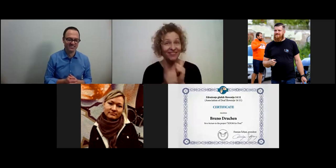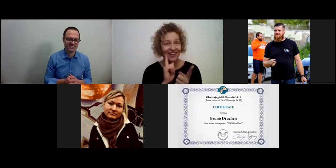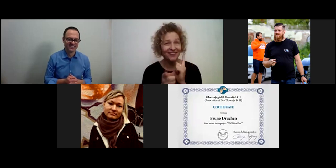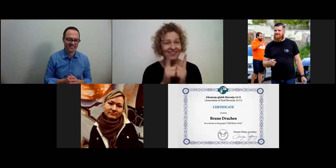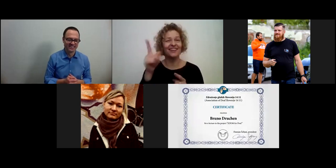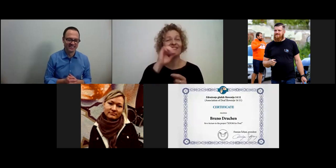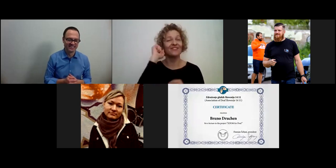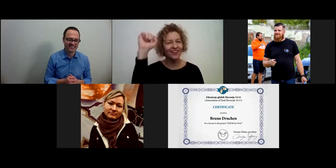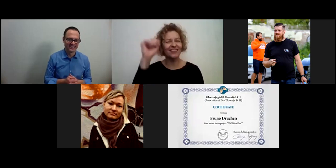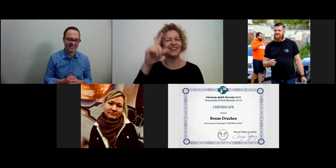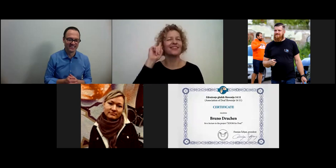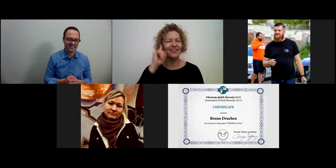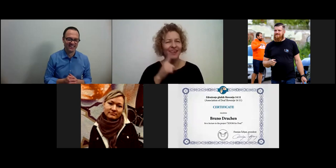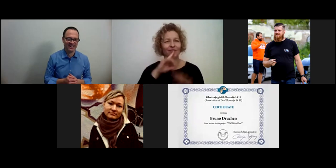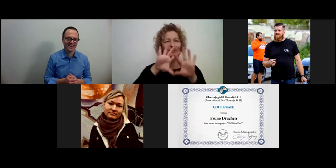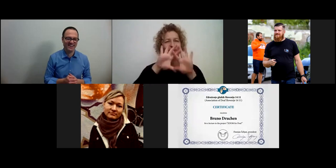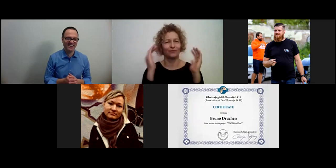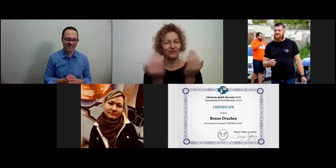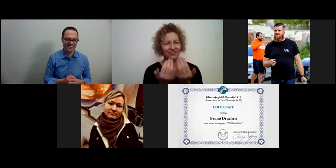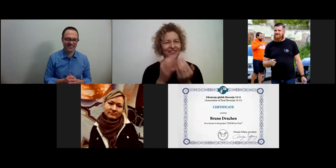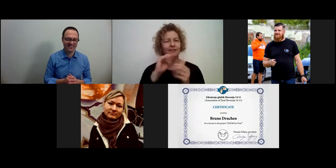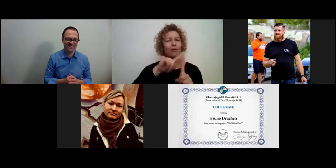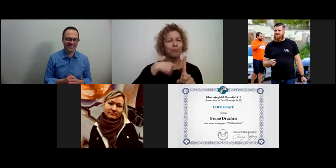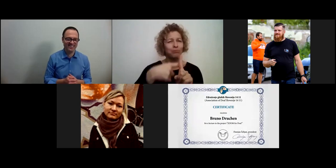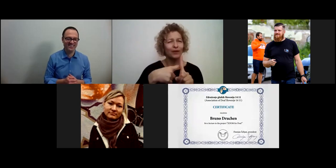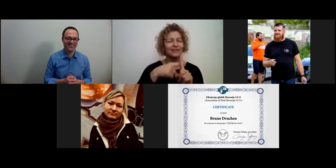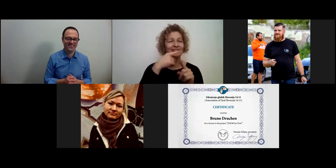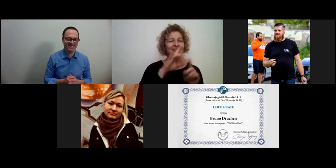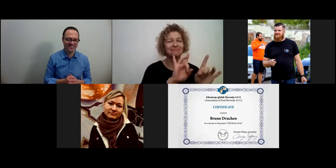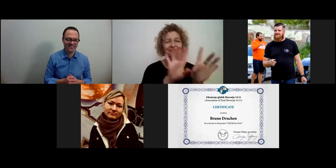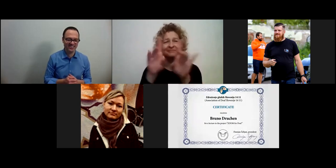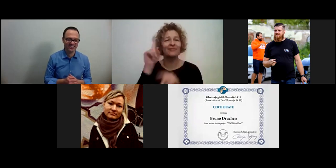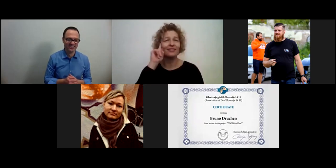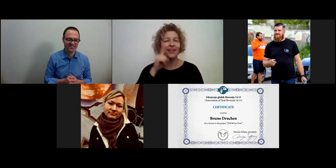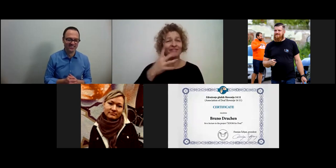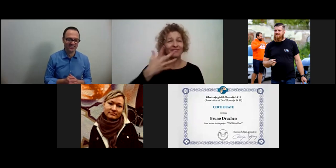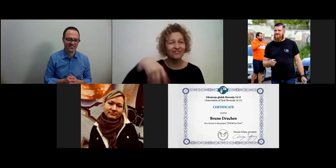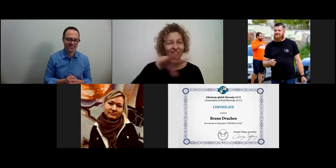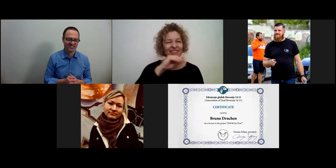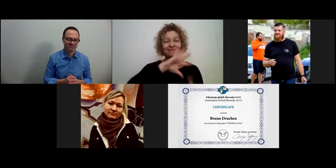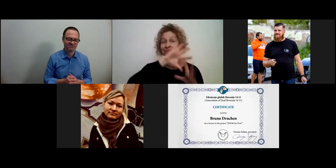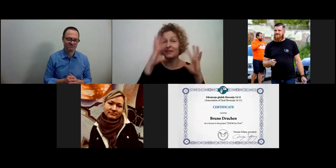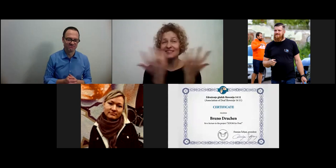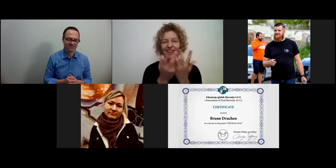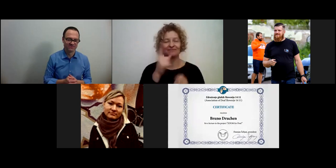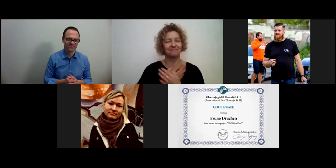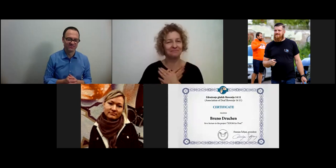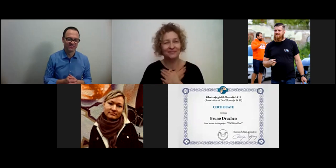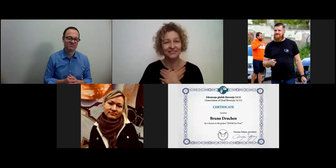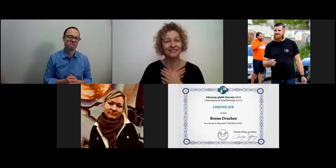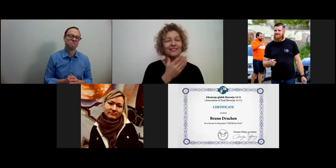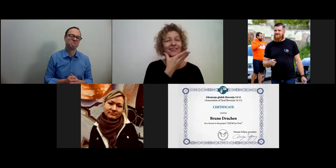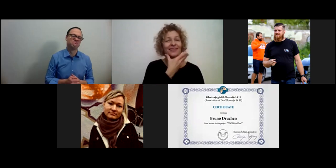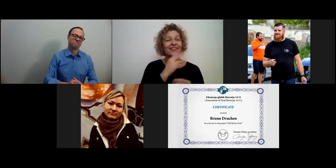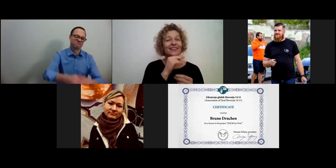deaf interpreters and go deaf world. And all the different deaf interpreters. Love you all.